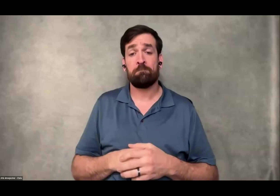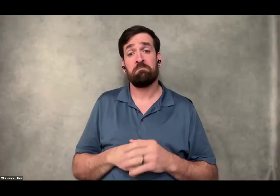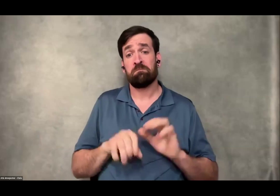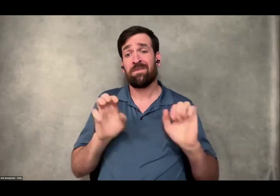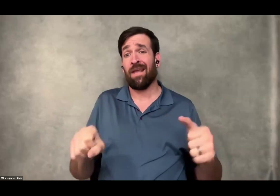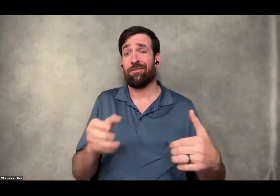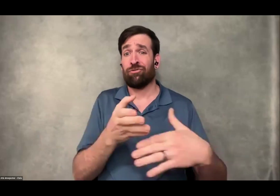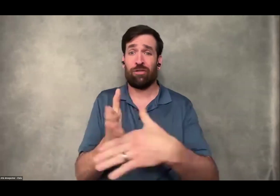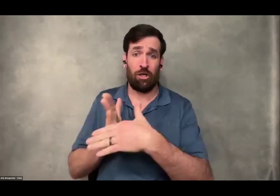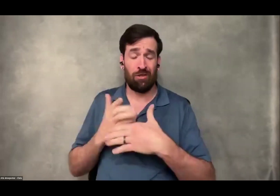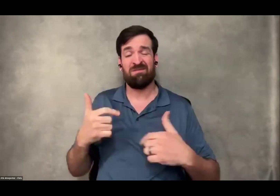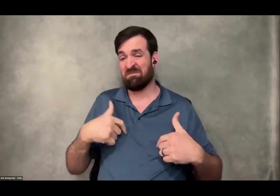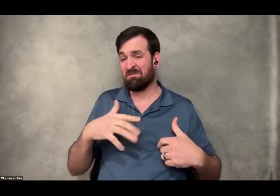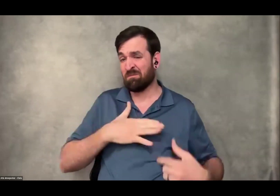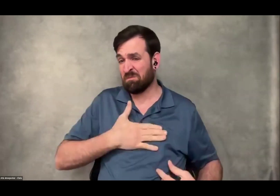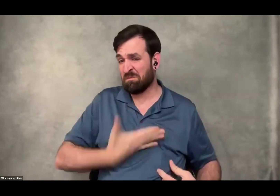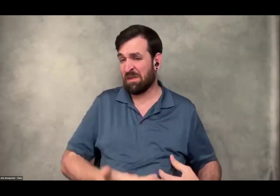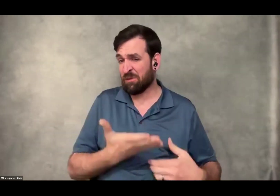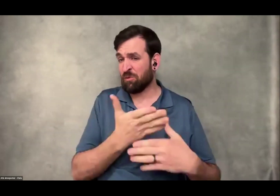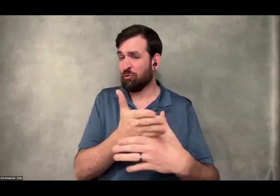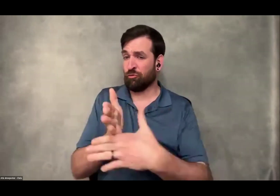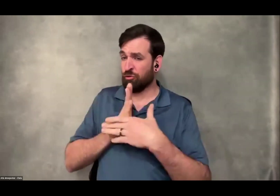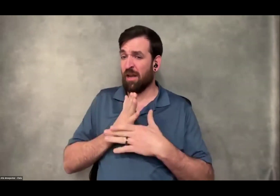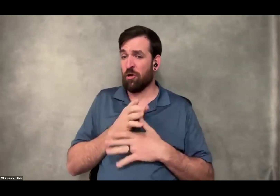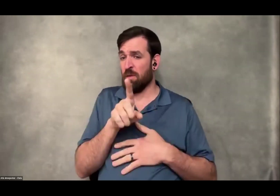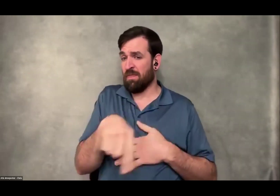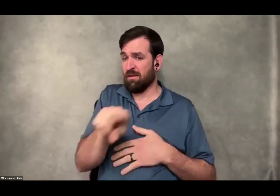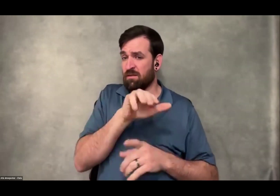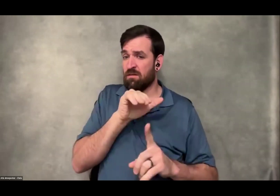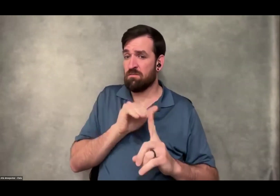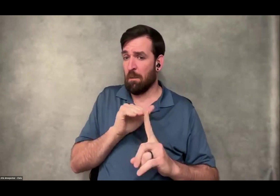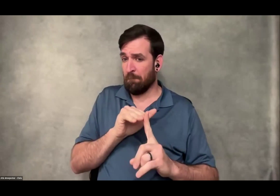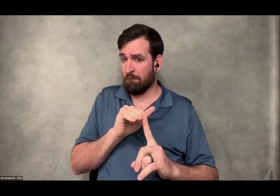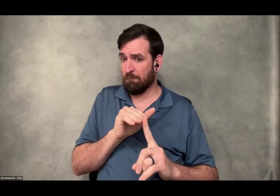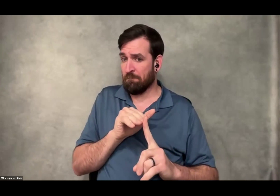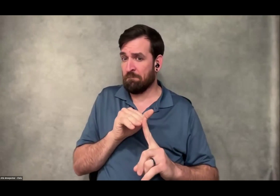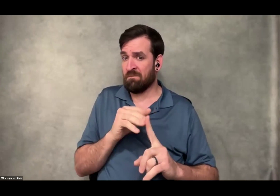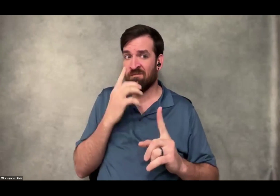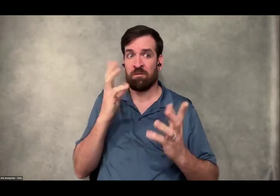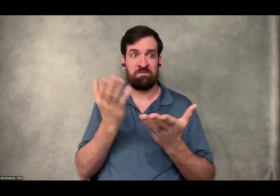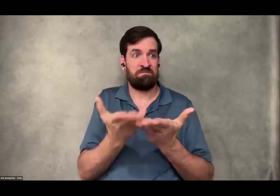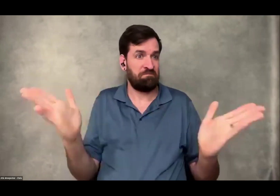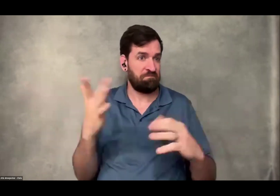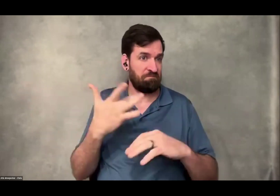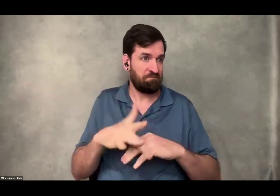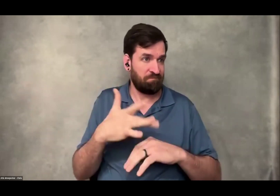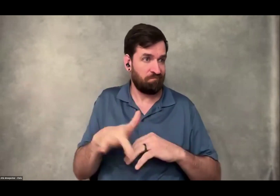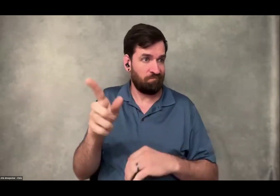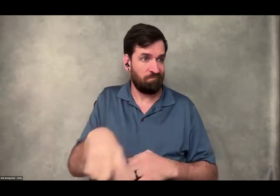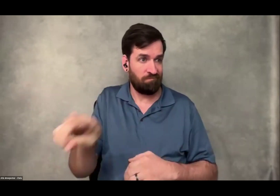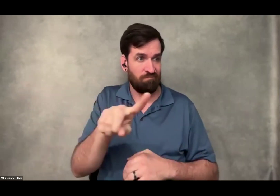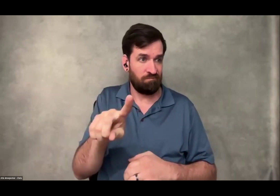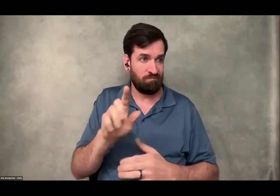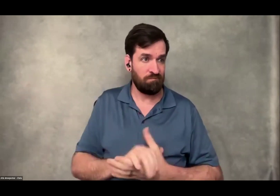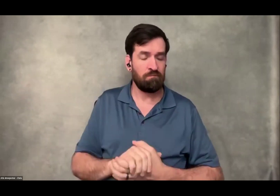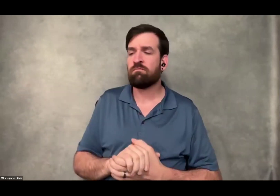shareable and I am willing to share the prompts that I have and to make them available to anyone if they would like to use